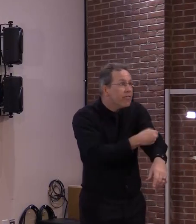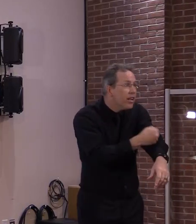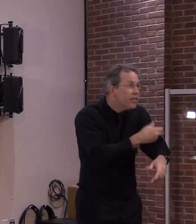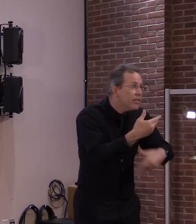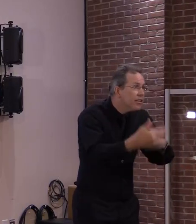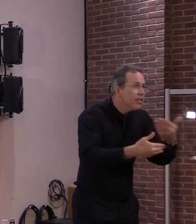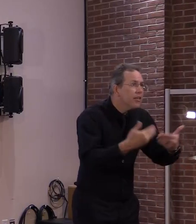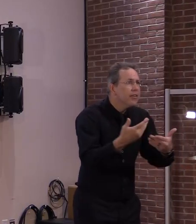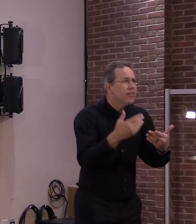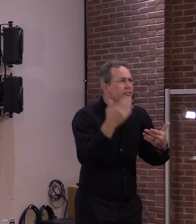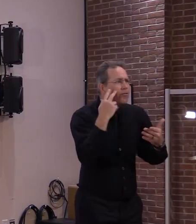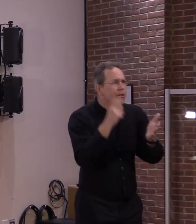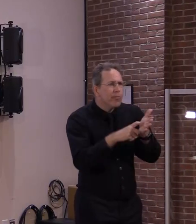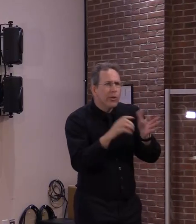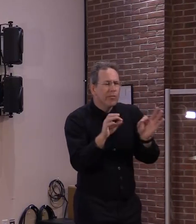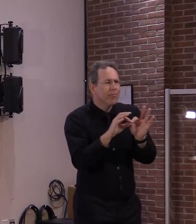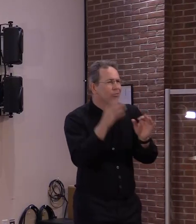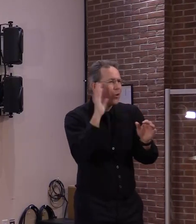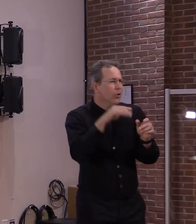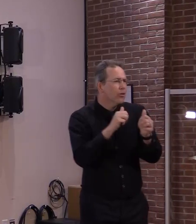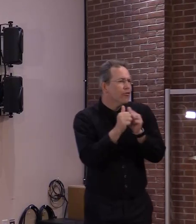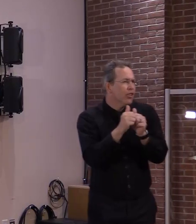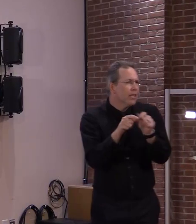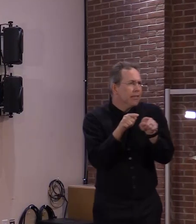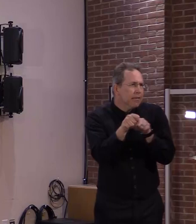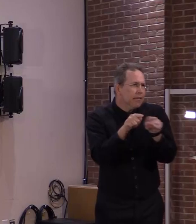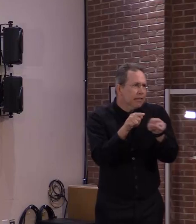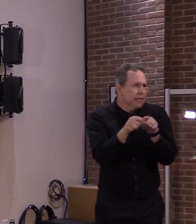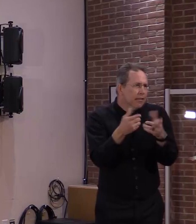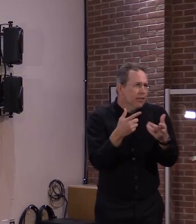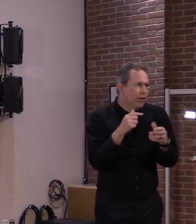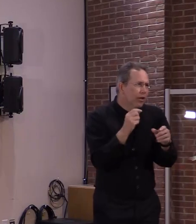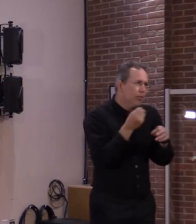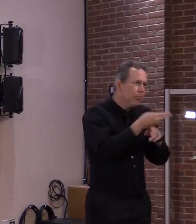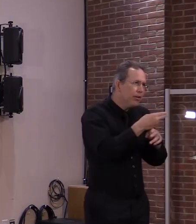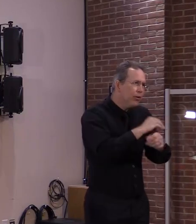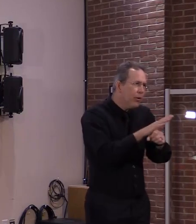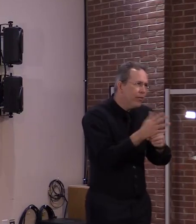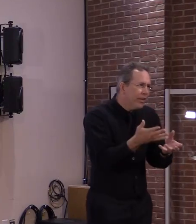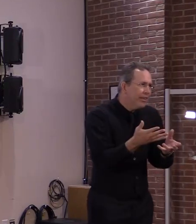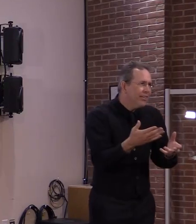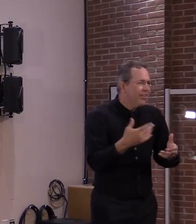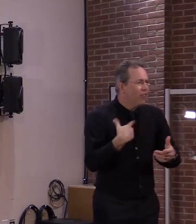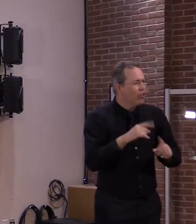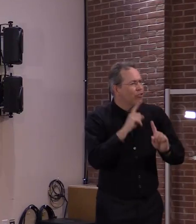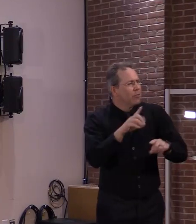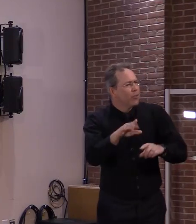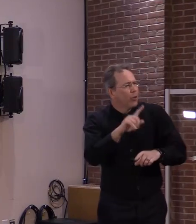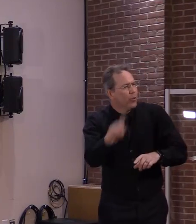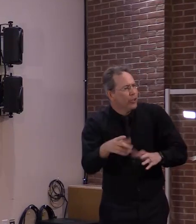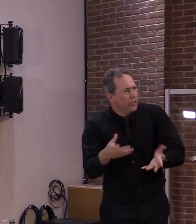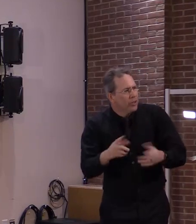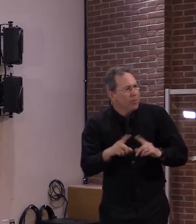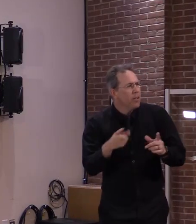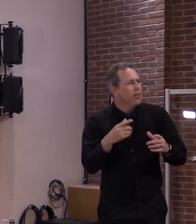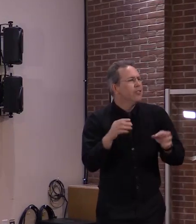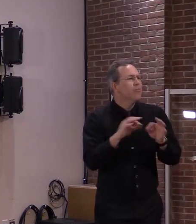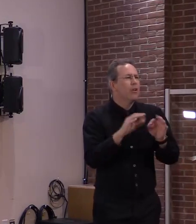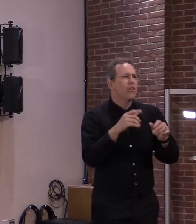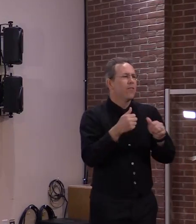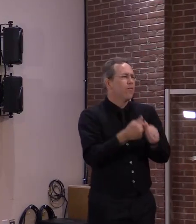the most specific answer yet, except to say that we should remain science and data driven throughout.